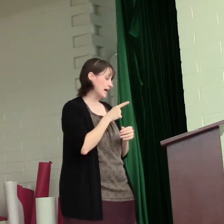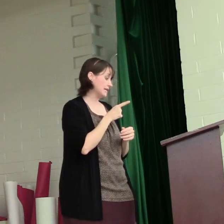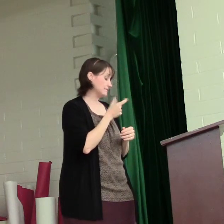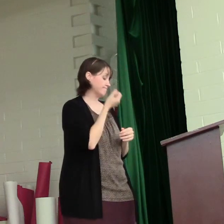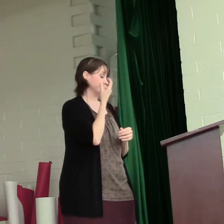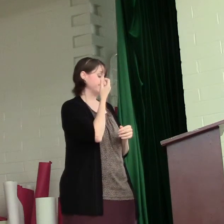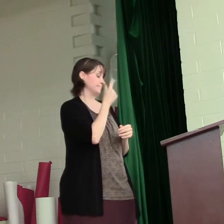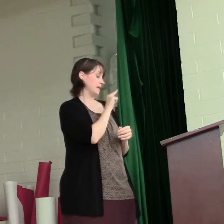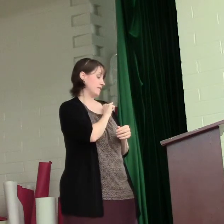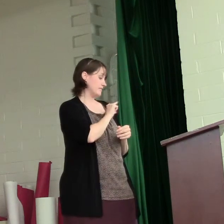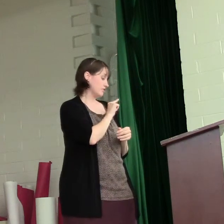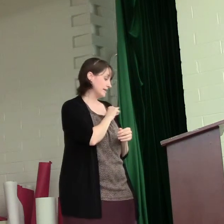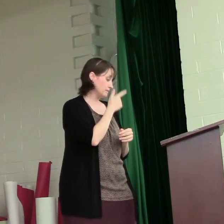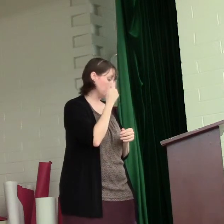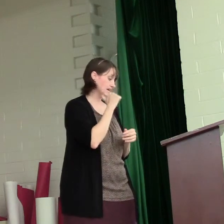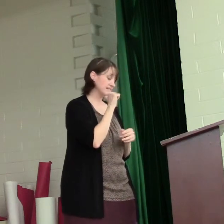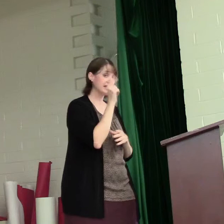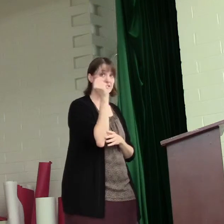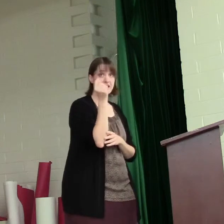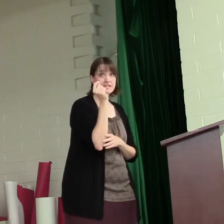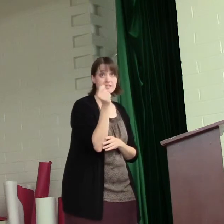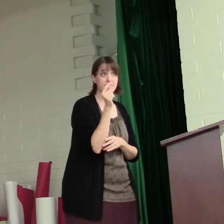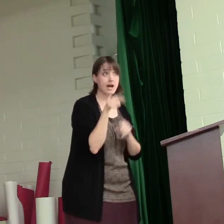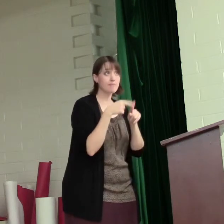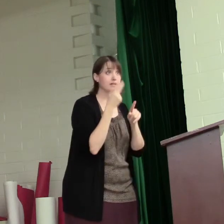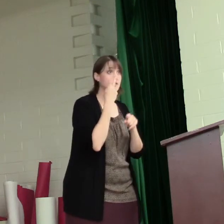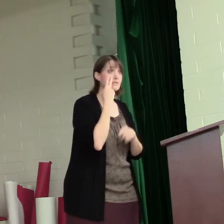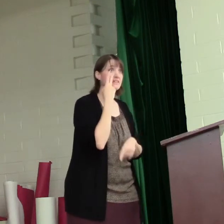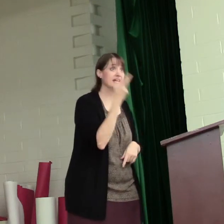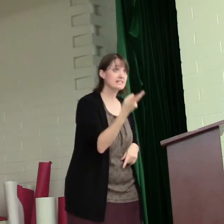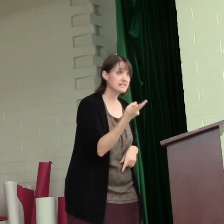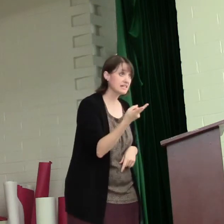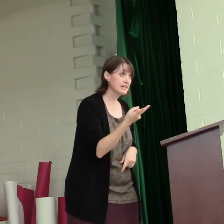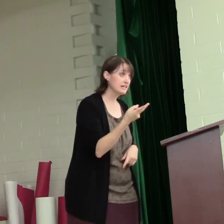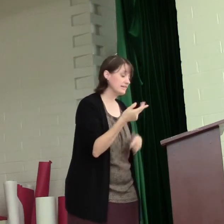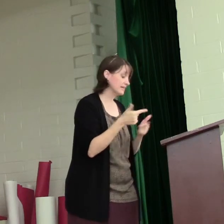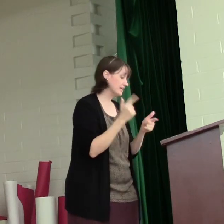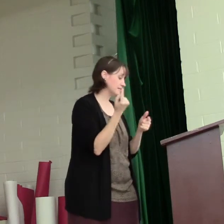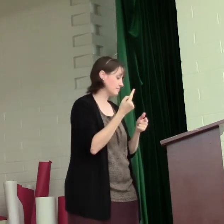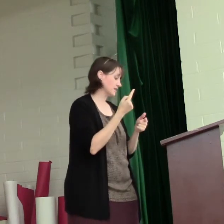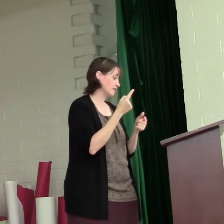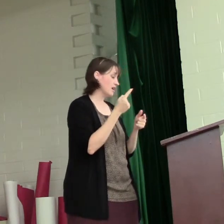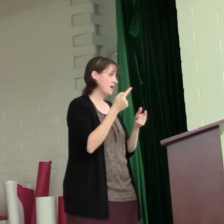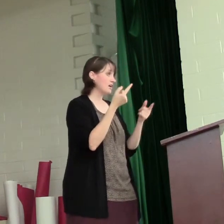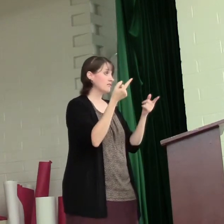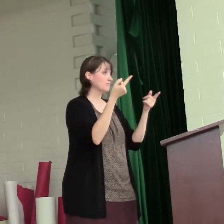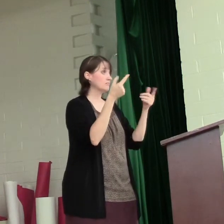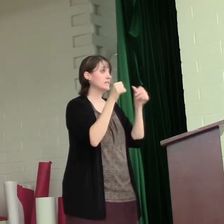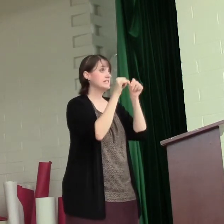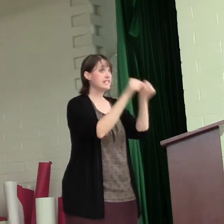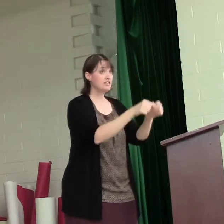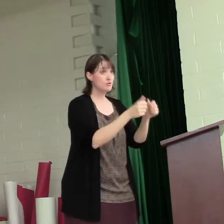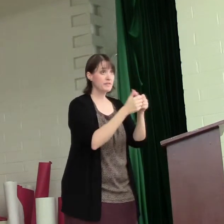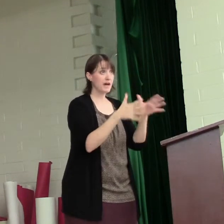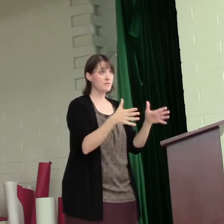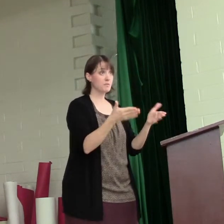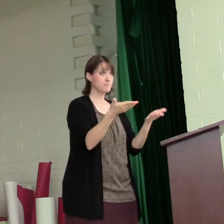realize their guilt because they didn't testify about something they had seen and they let something continue without there